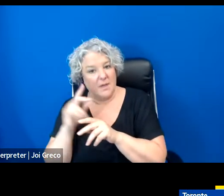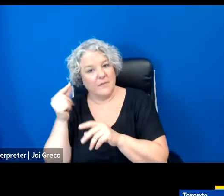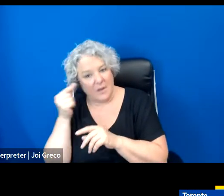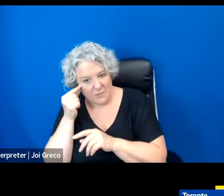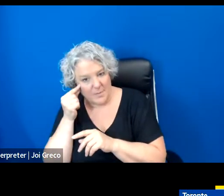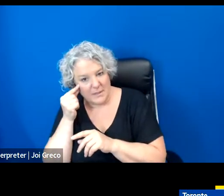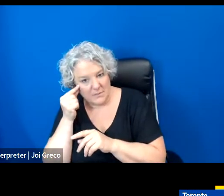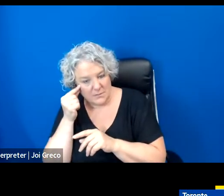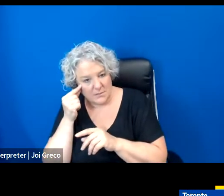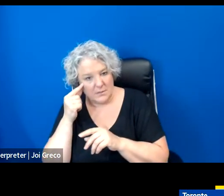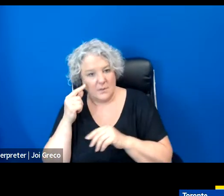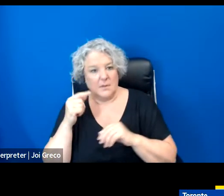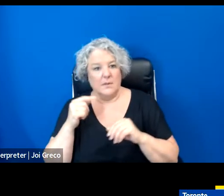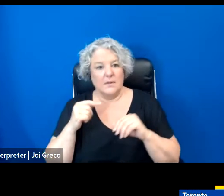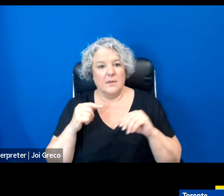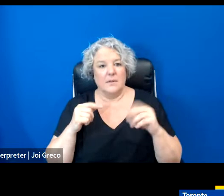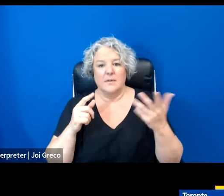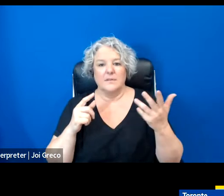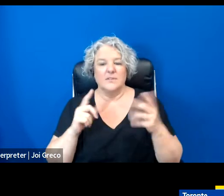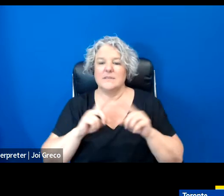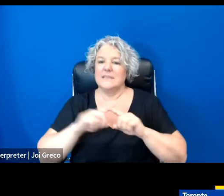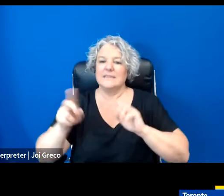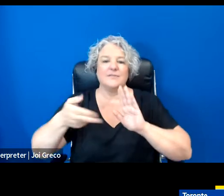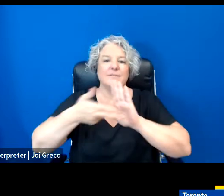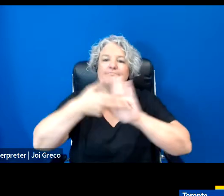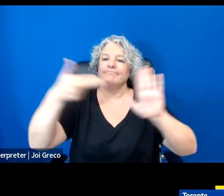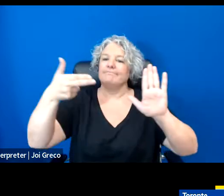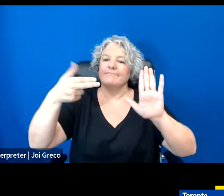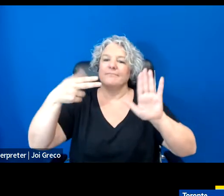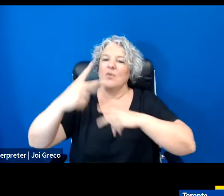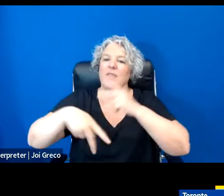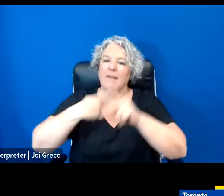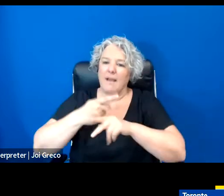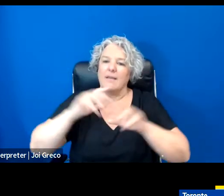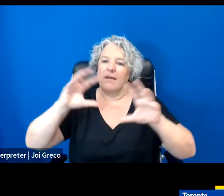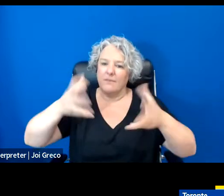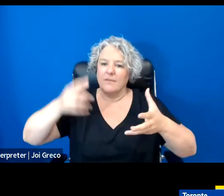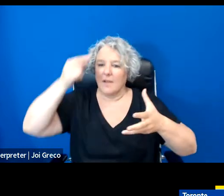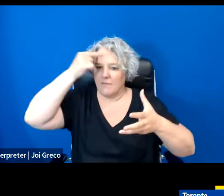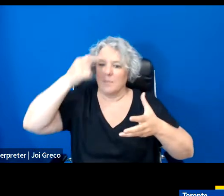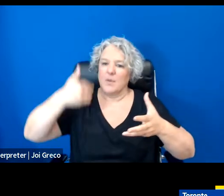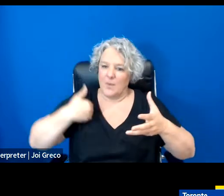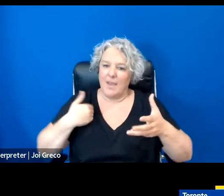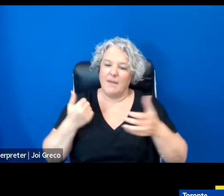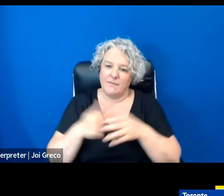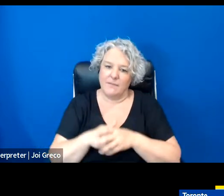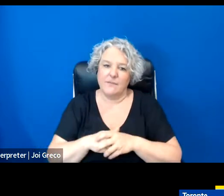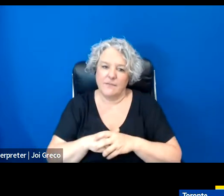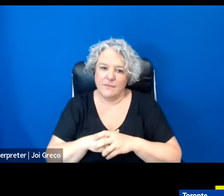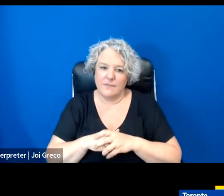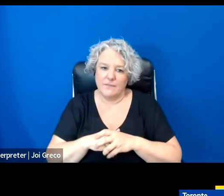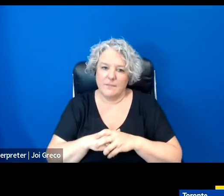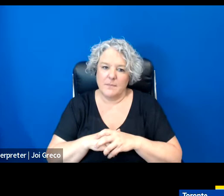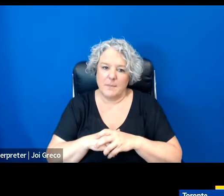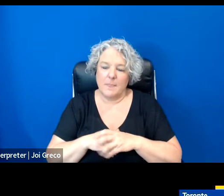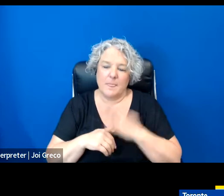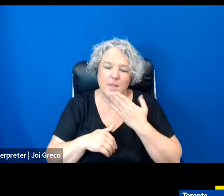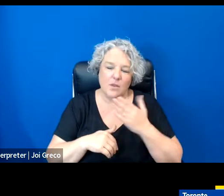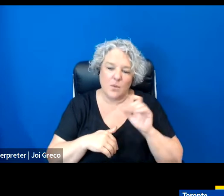old Aristotelian, you know, three-part category just doesn't work anymore. So, yeah, good